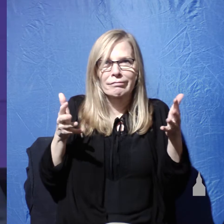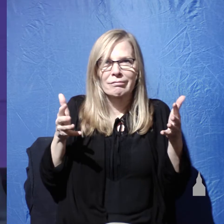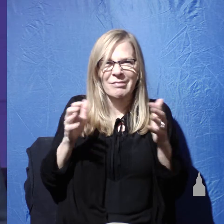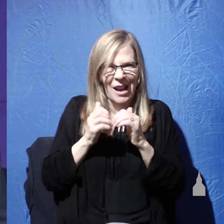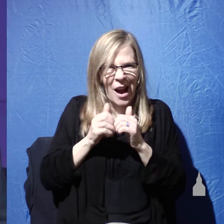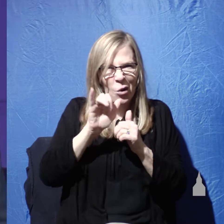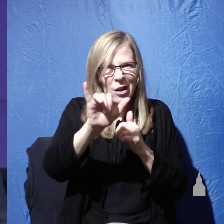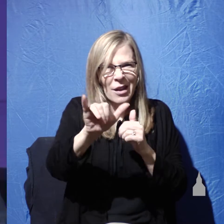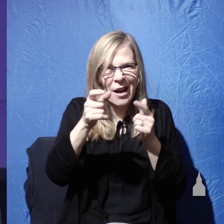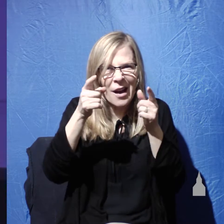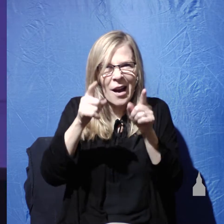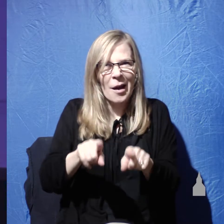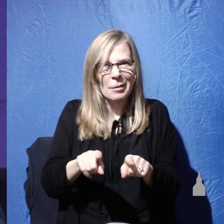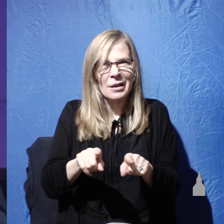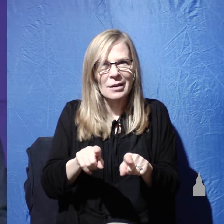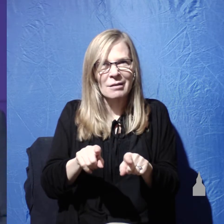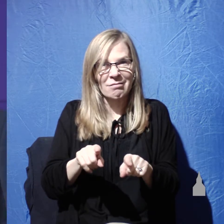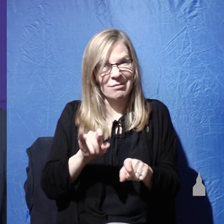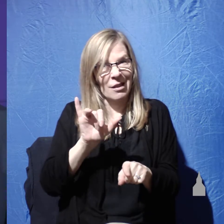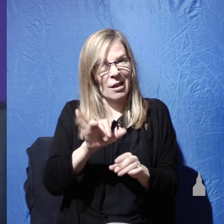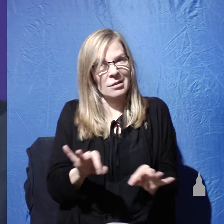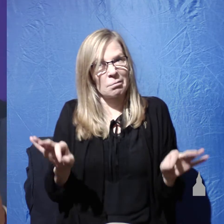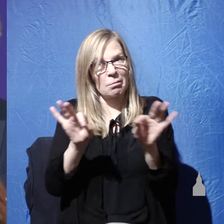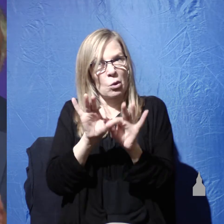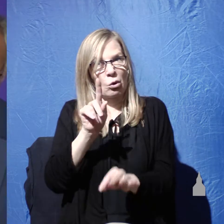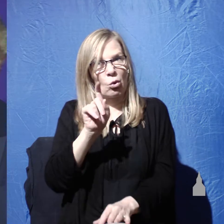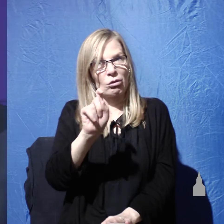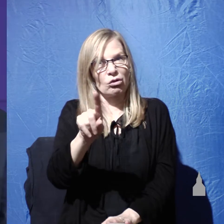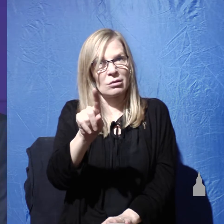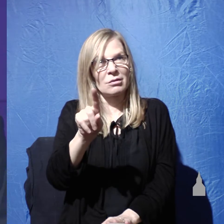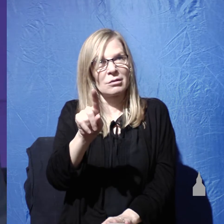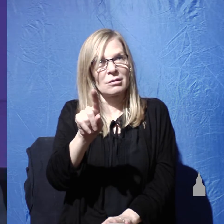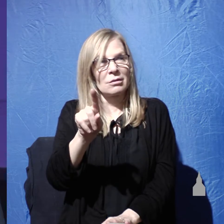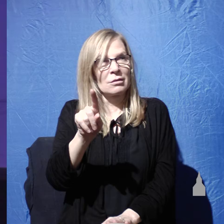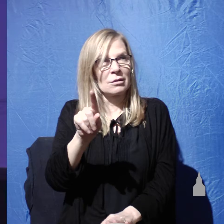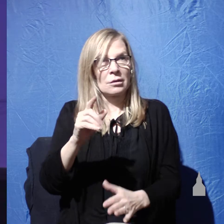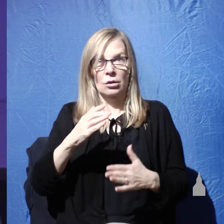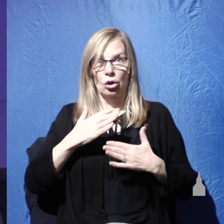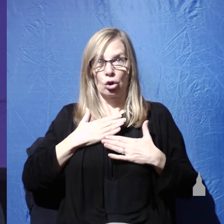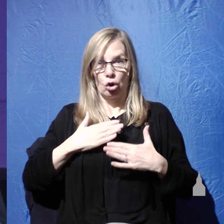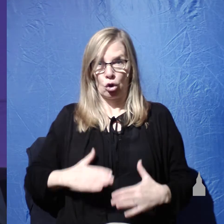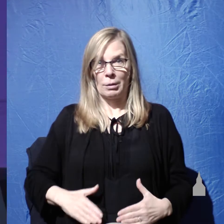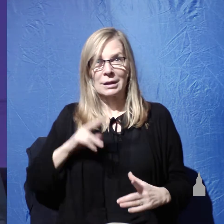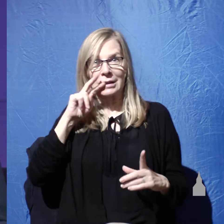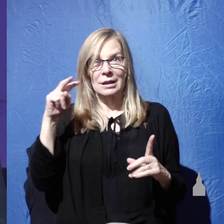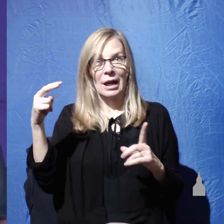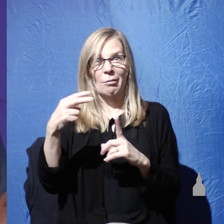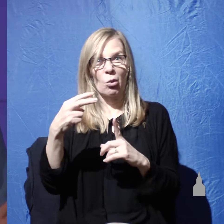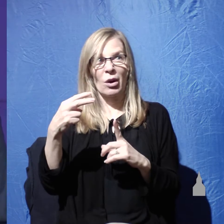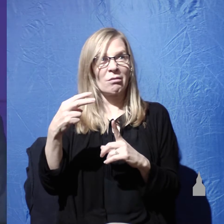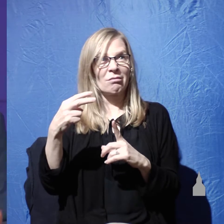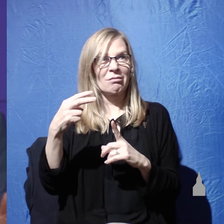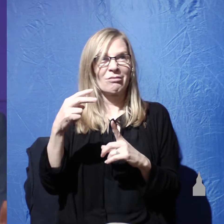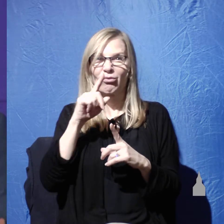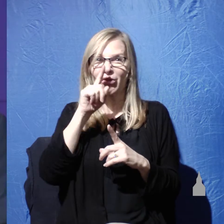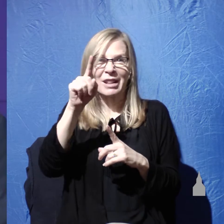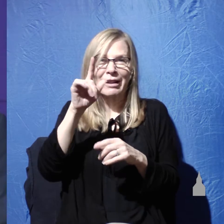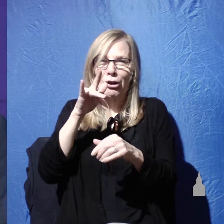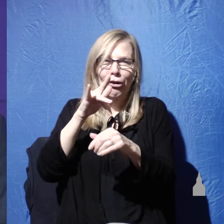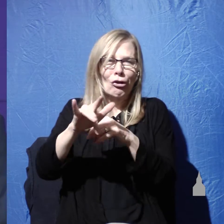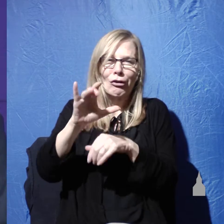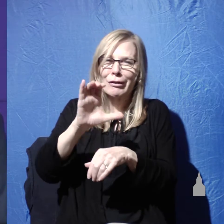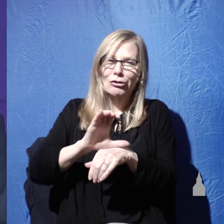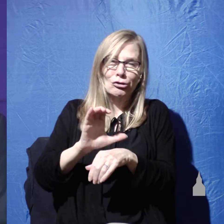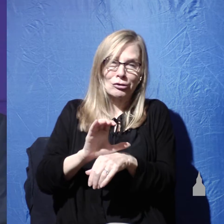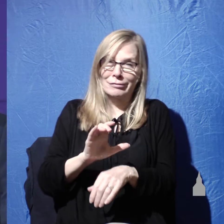That's a major question. Because from a human standpoint, the early church had really nothing going for